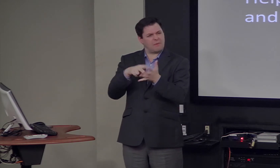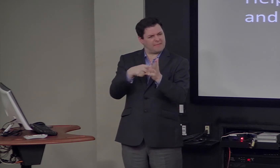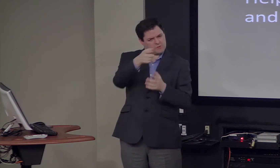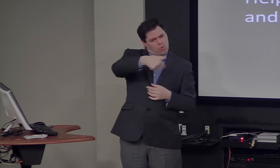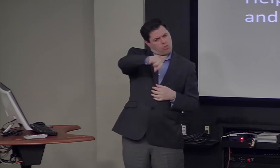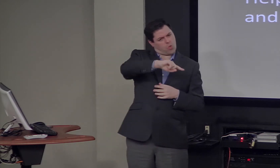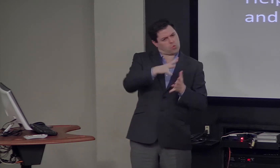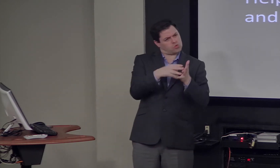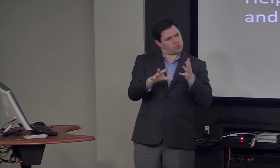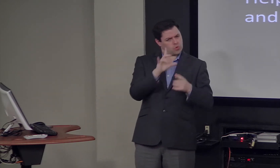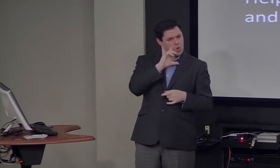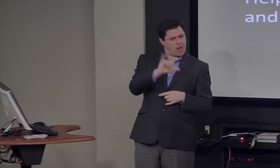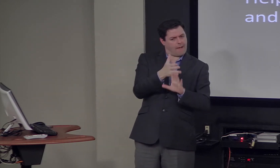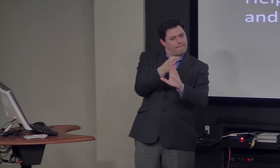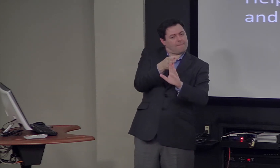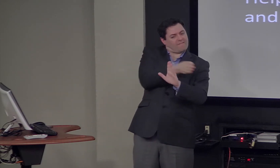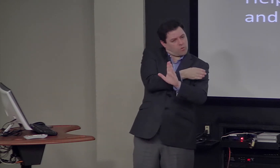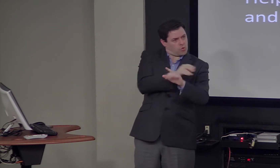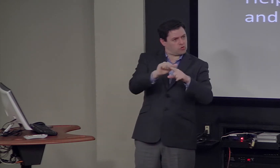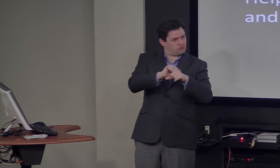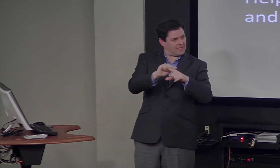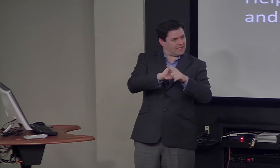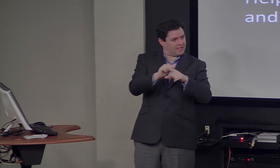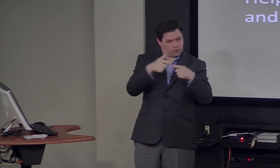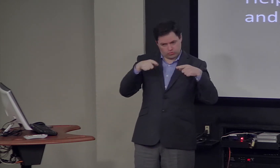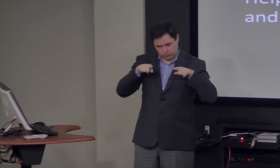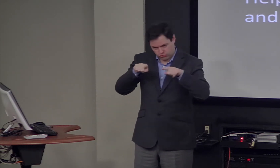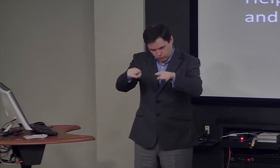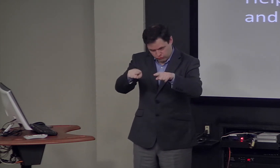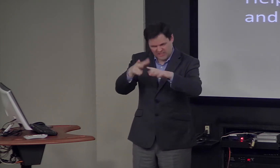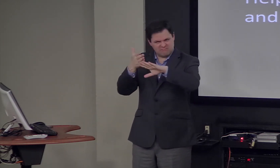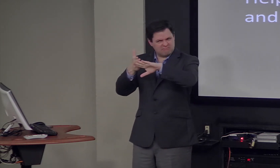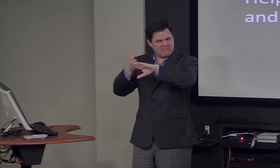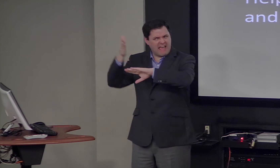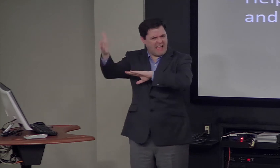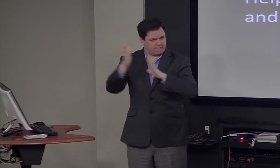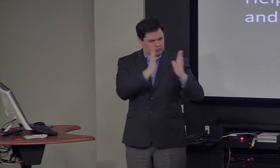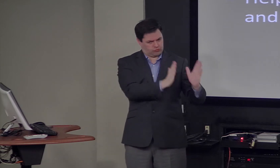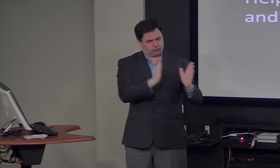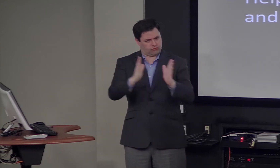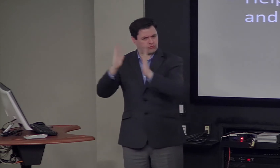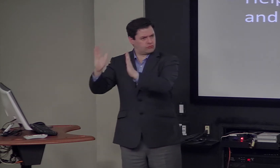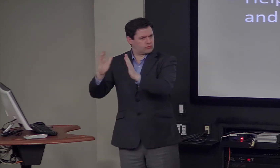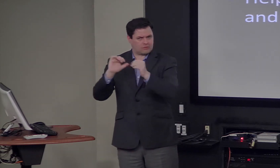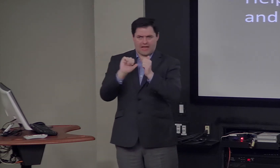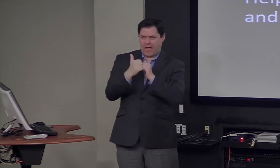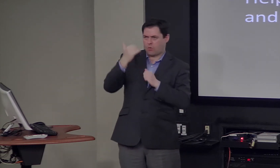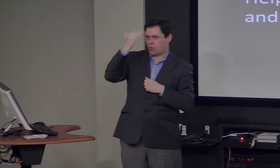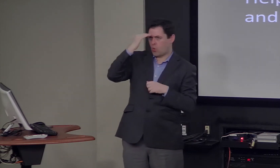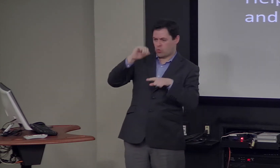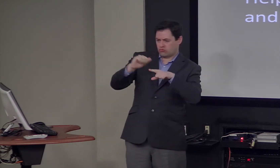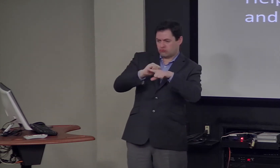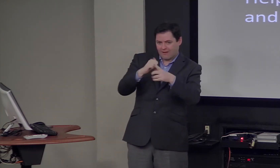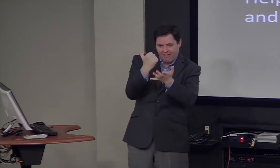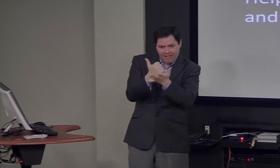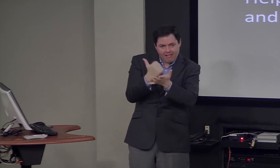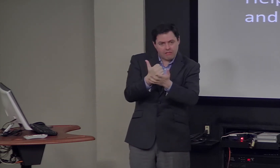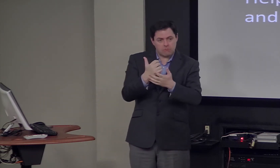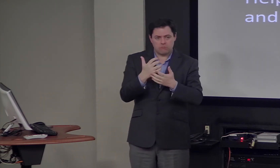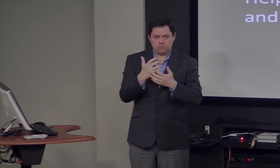of study. We also wanted to take a look at the interpreters' training prior to their being tracked into the interpreter field, and then once they were tracked